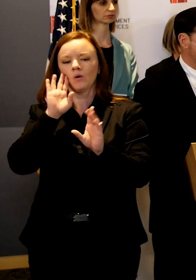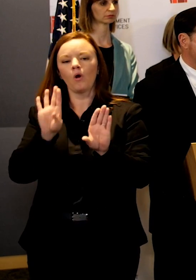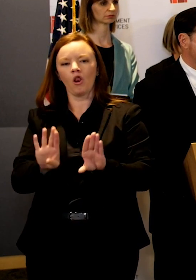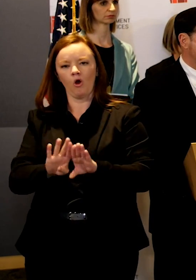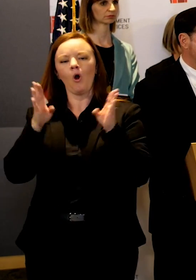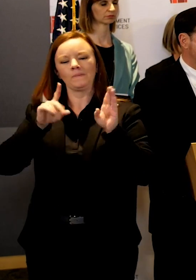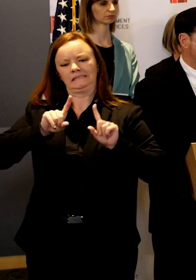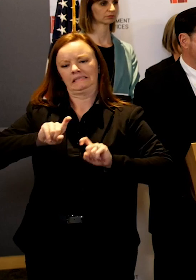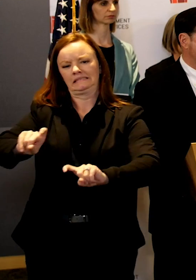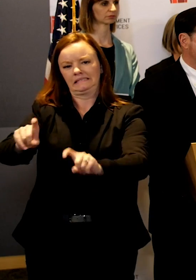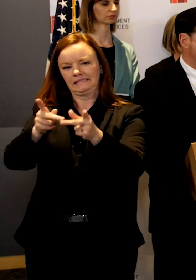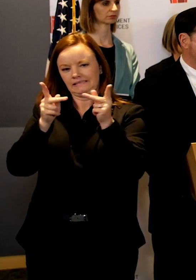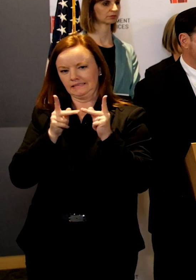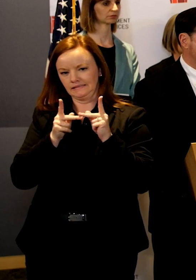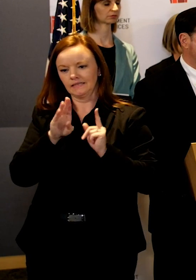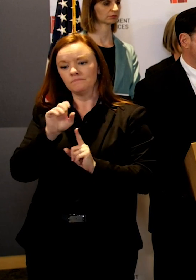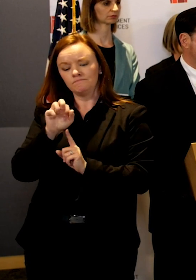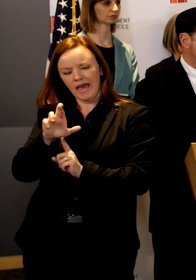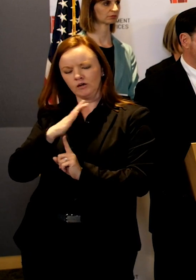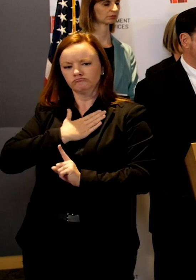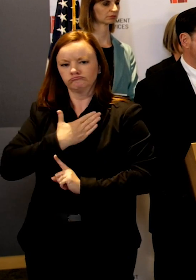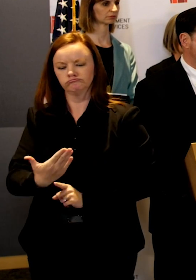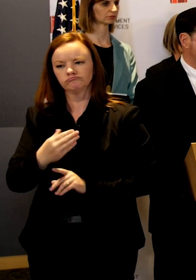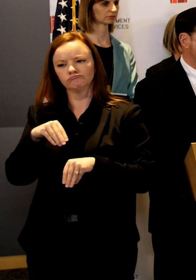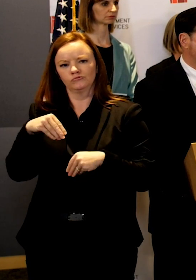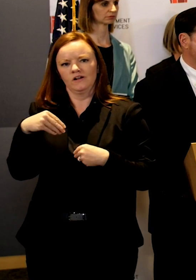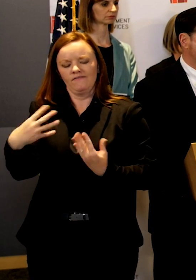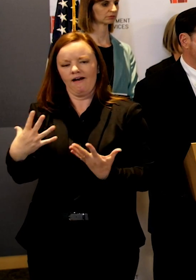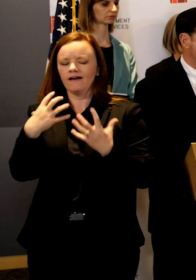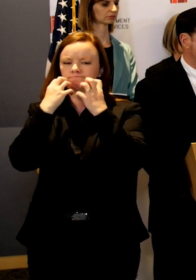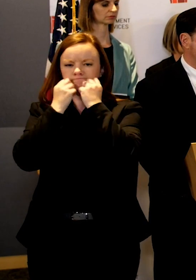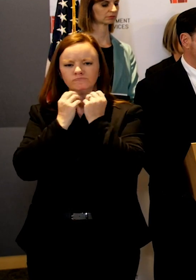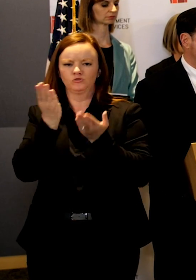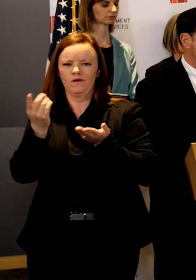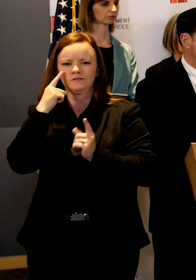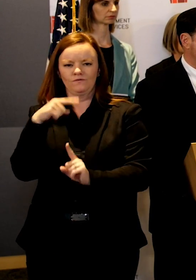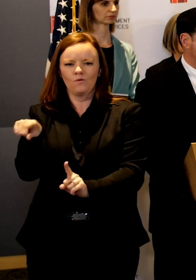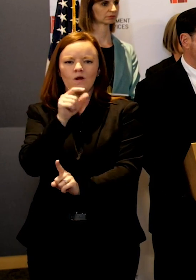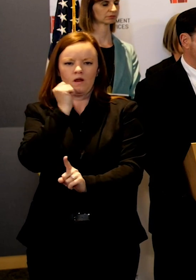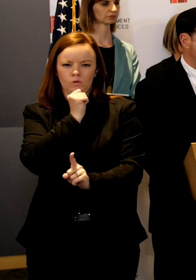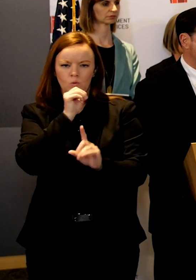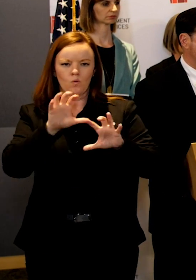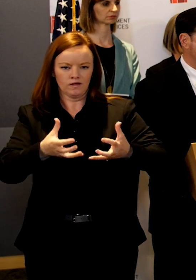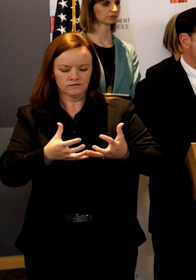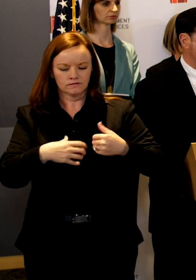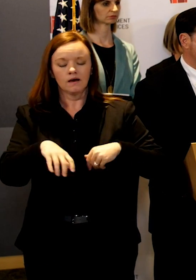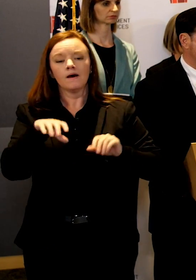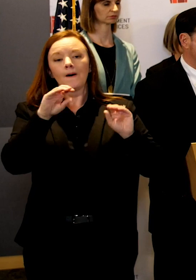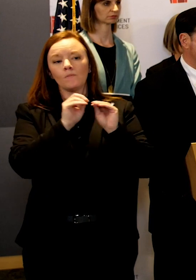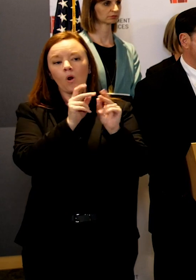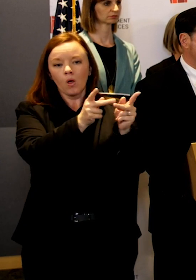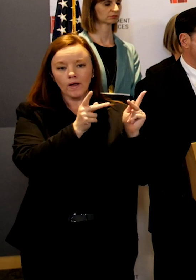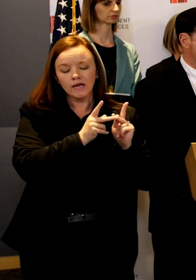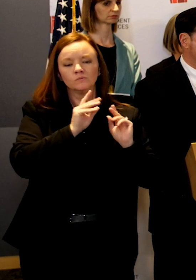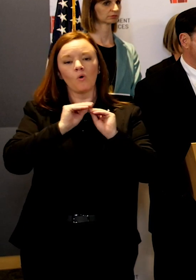We appreciate Banner leaning forward to provide this valuable service to Arizonans. More sites and more information will be available this